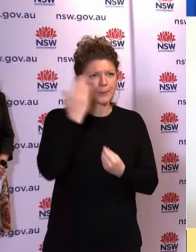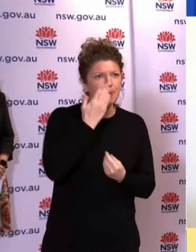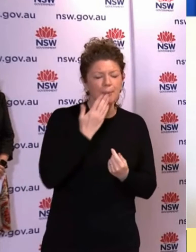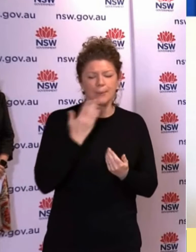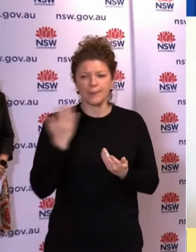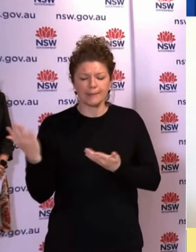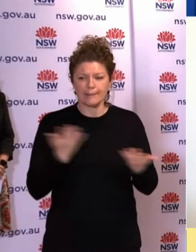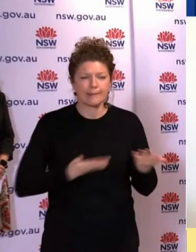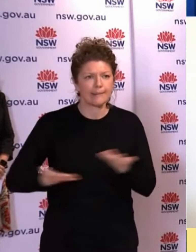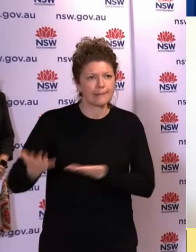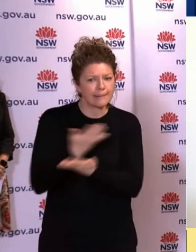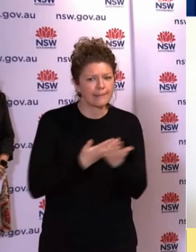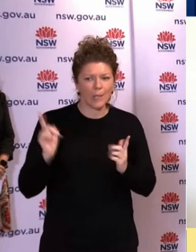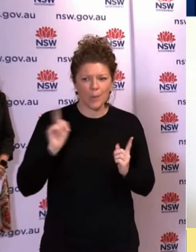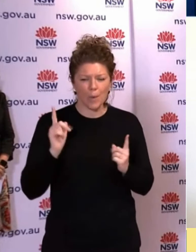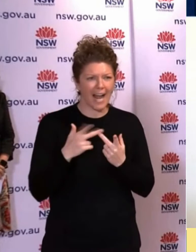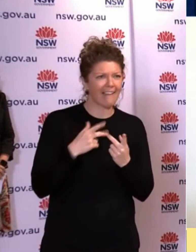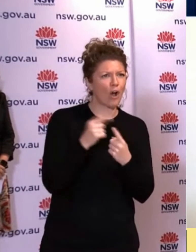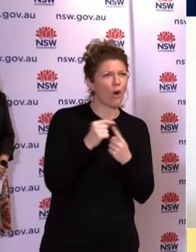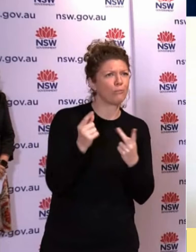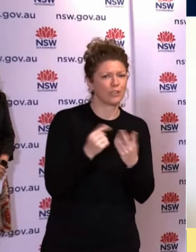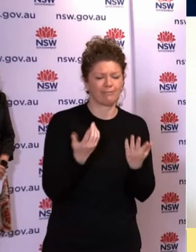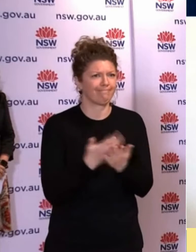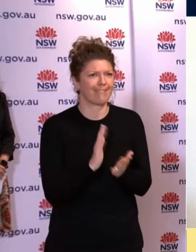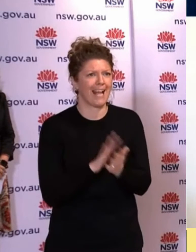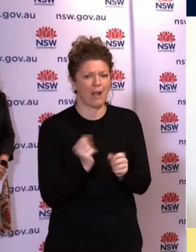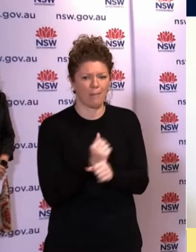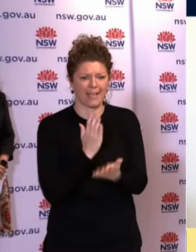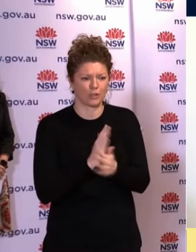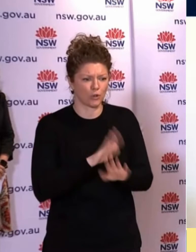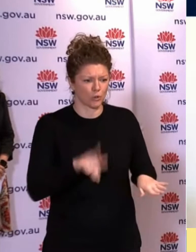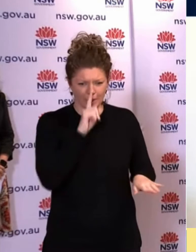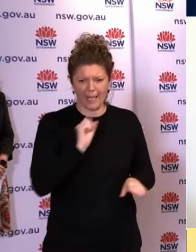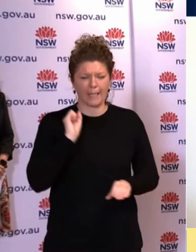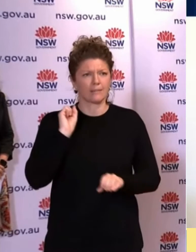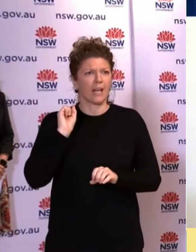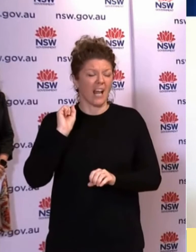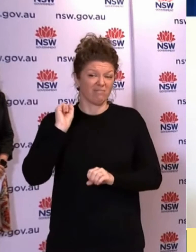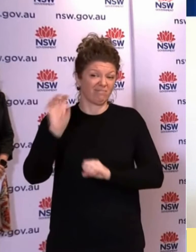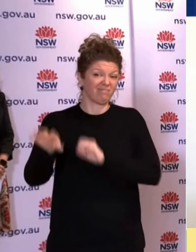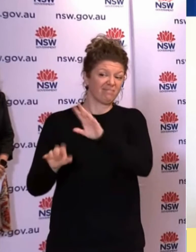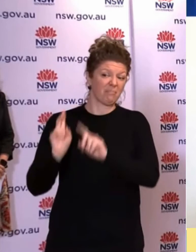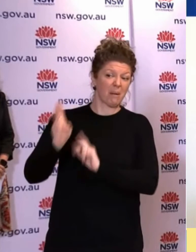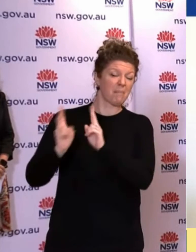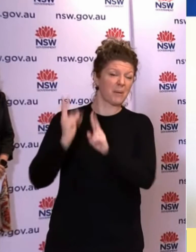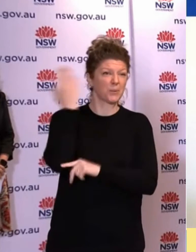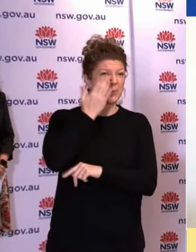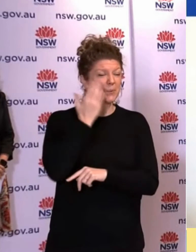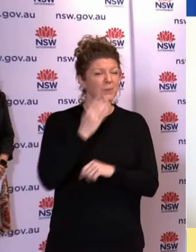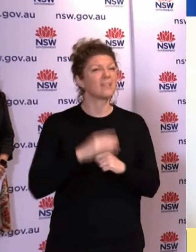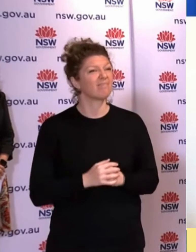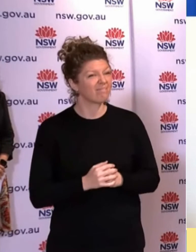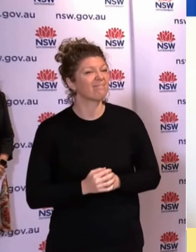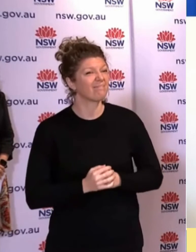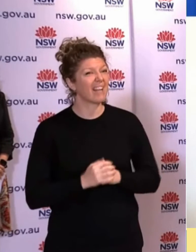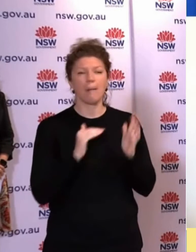day, to look at what options there are to get young people back to school in a safe way. At the moment, though, there's a lot of focus going